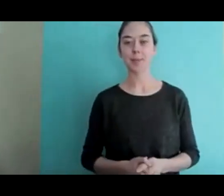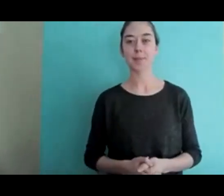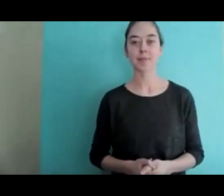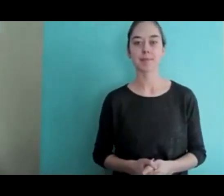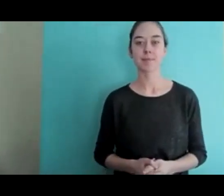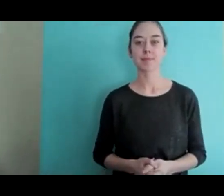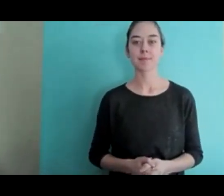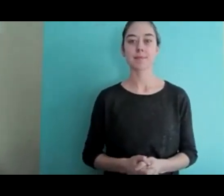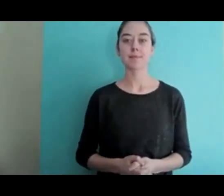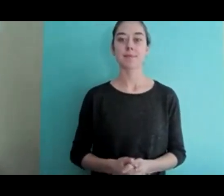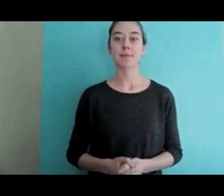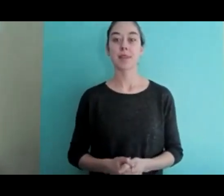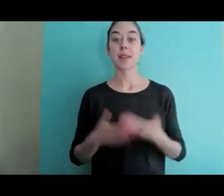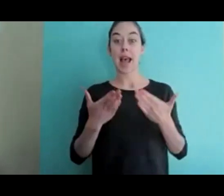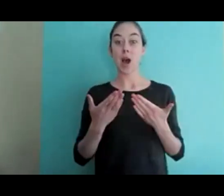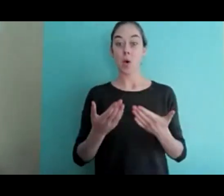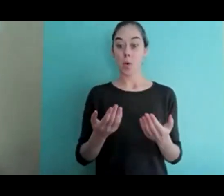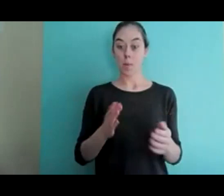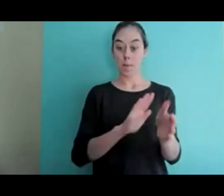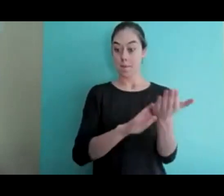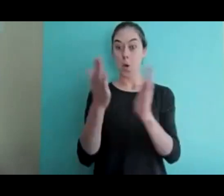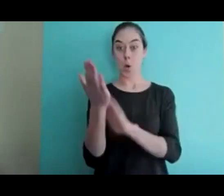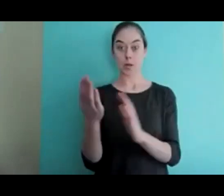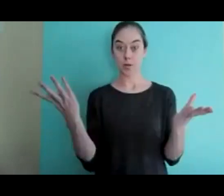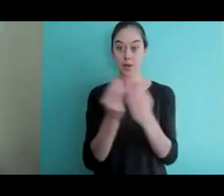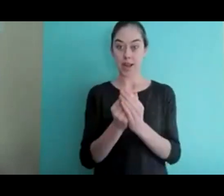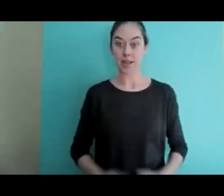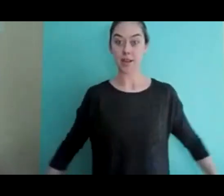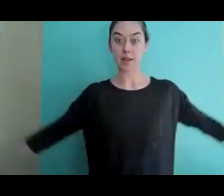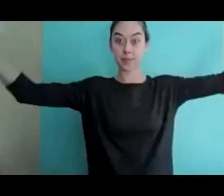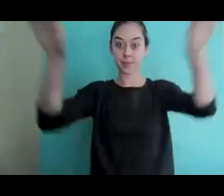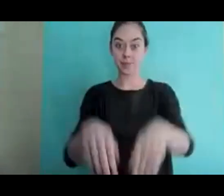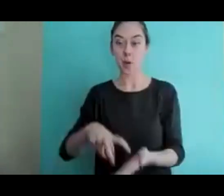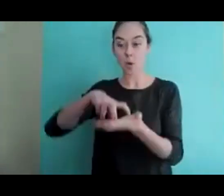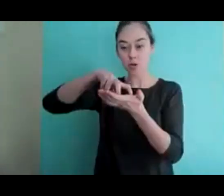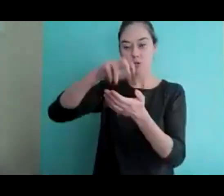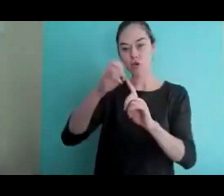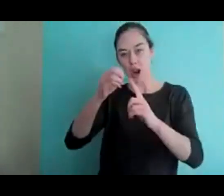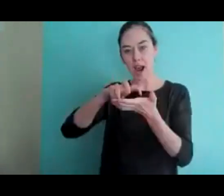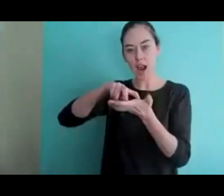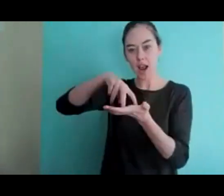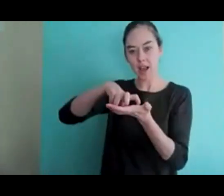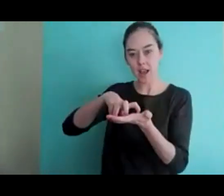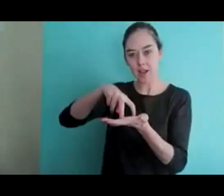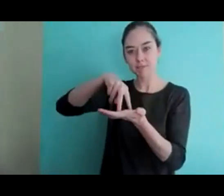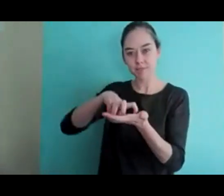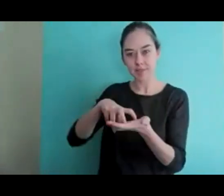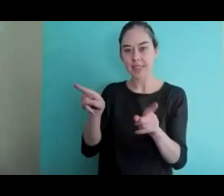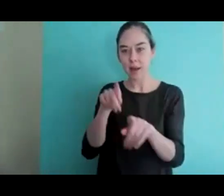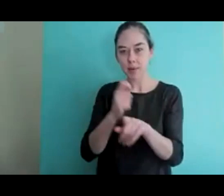Good. Okay, two together, let's go. Bend the legs and up. Bend them up, come